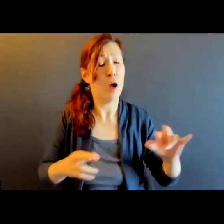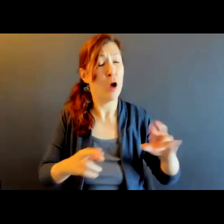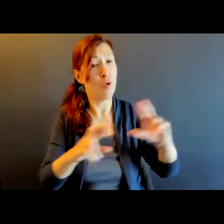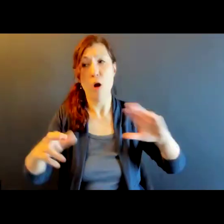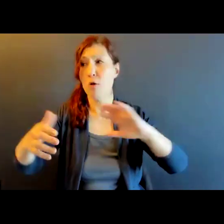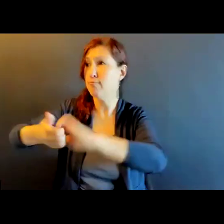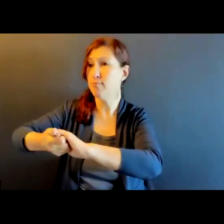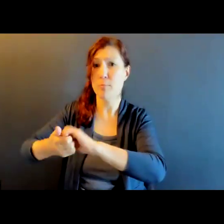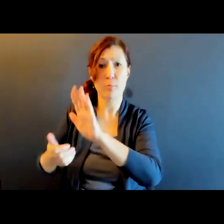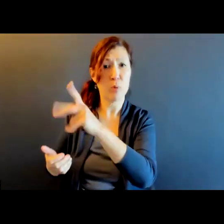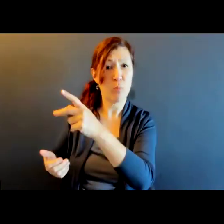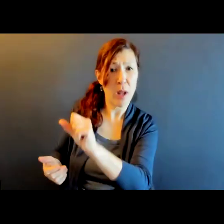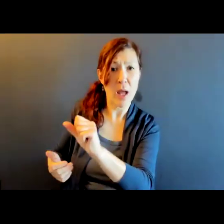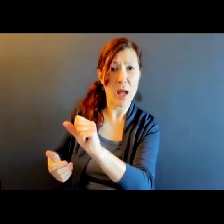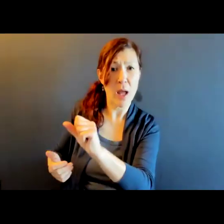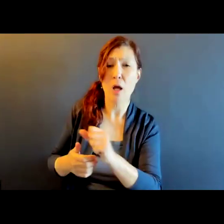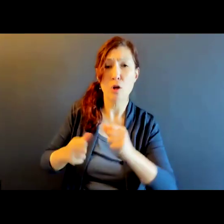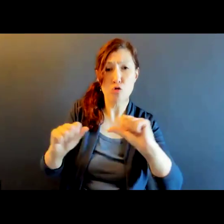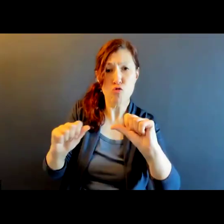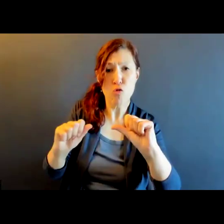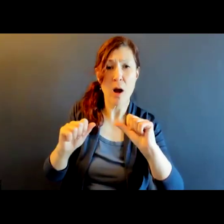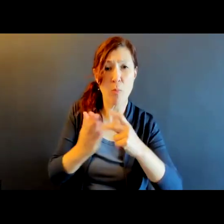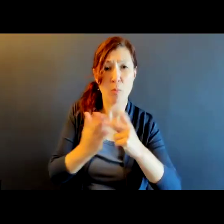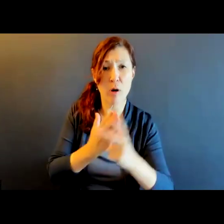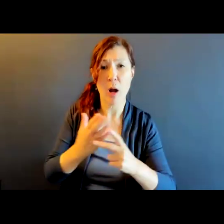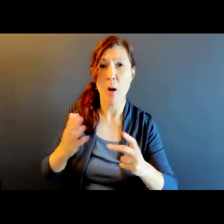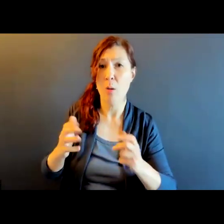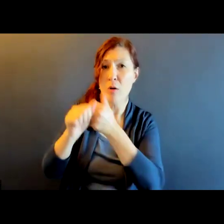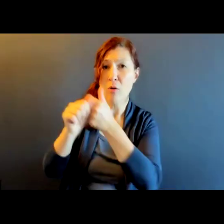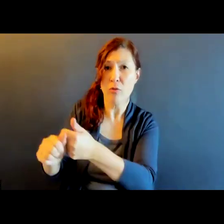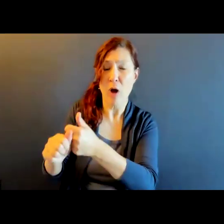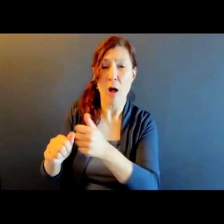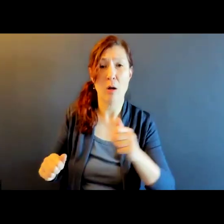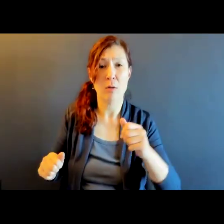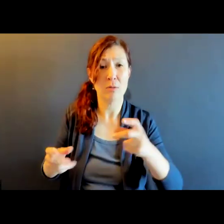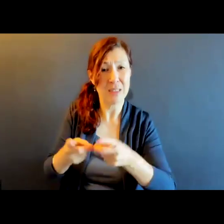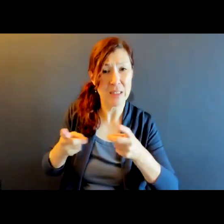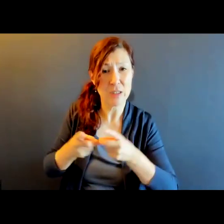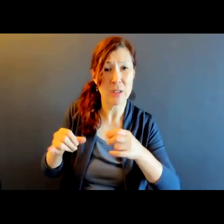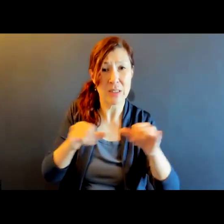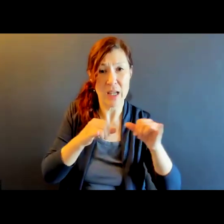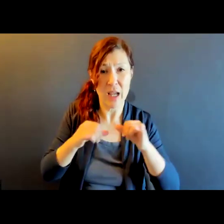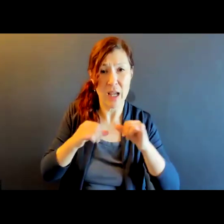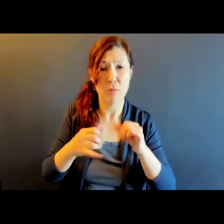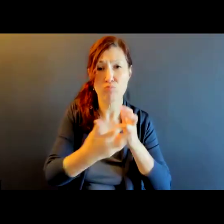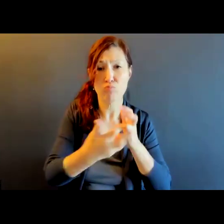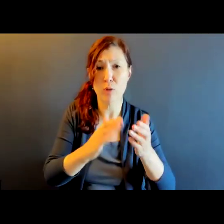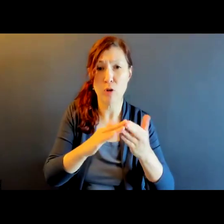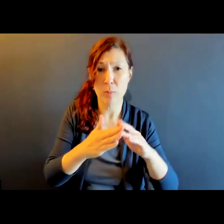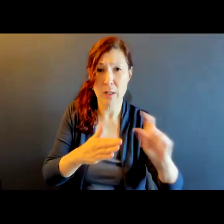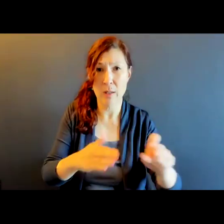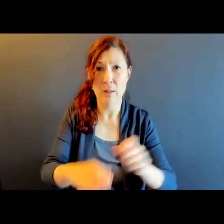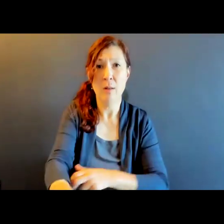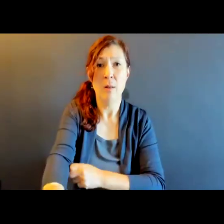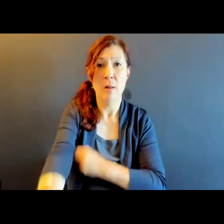to design and pilot this program in alignment with district standards and community needs. Together, we can write the narrative for